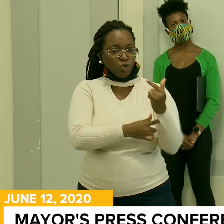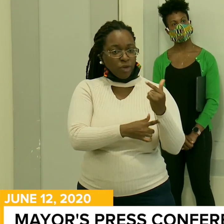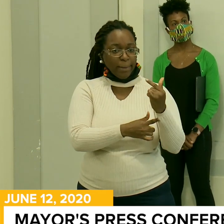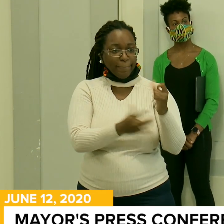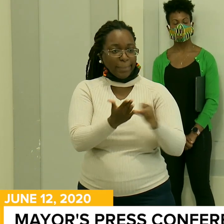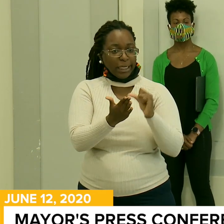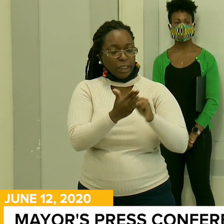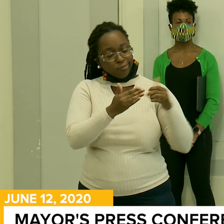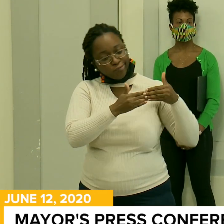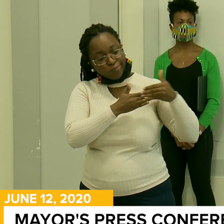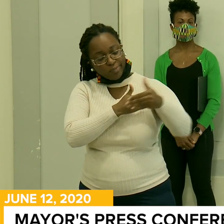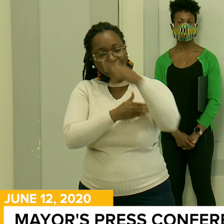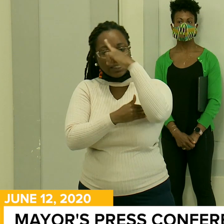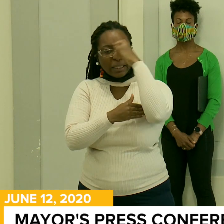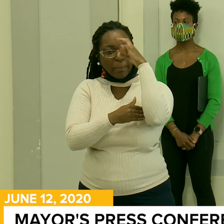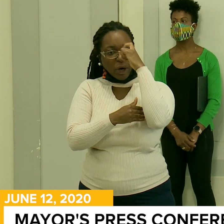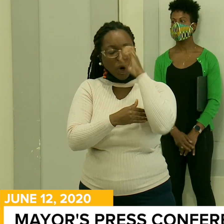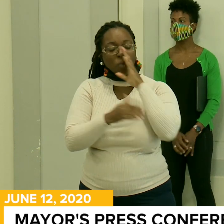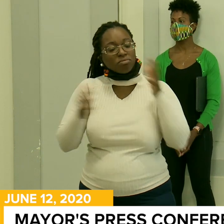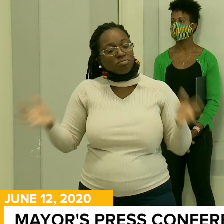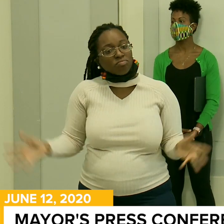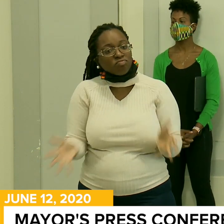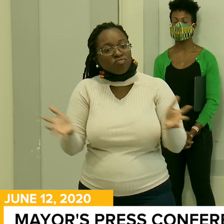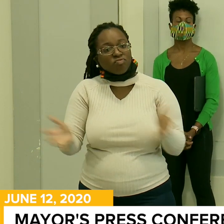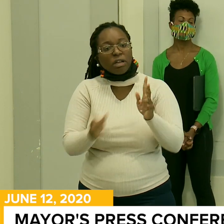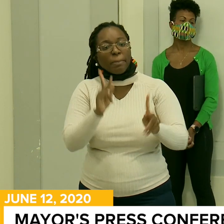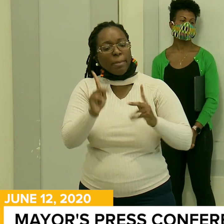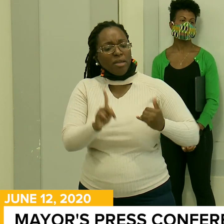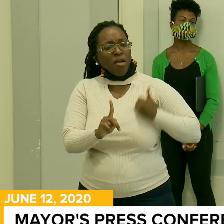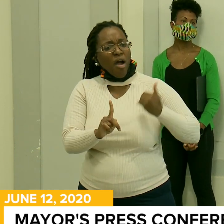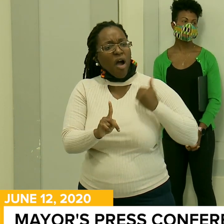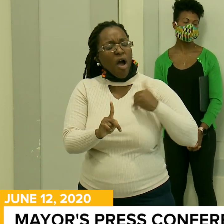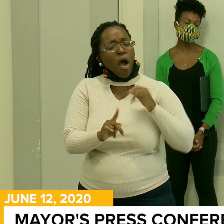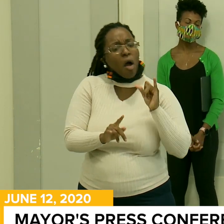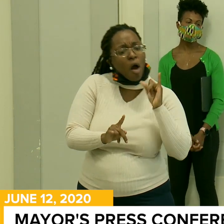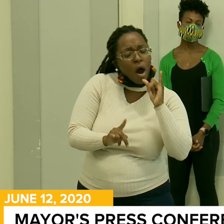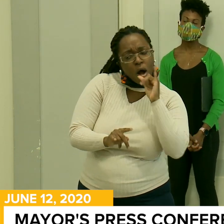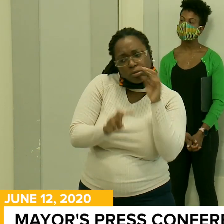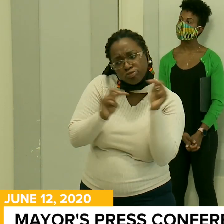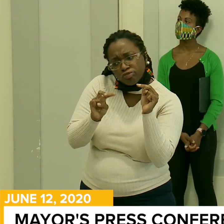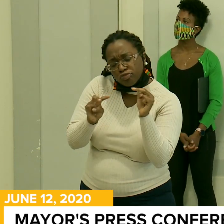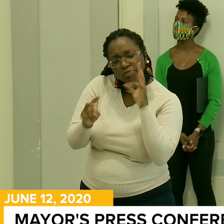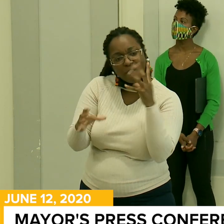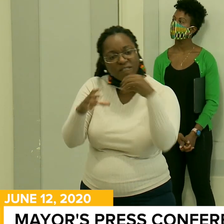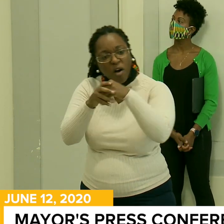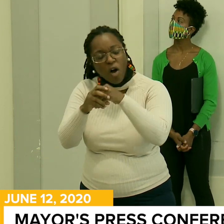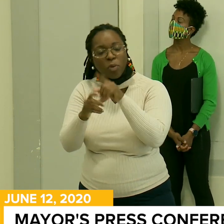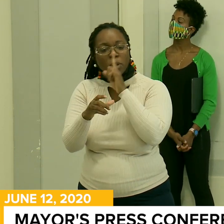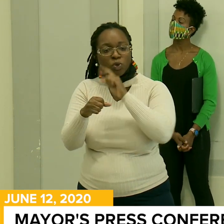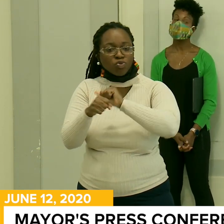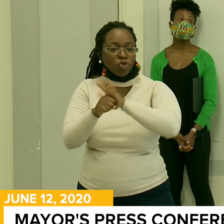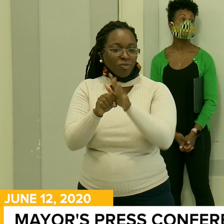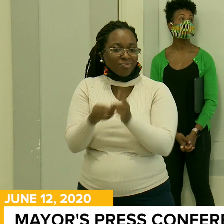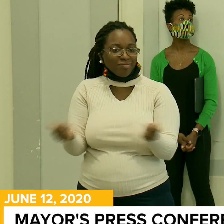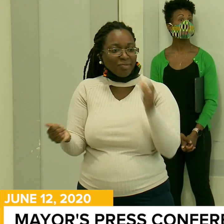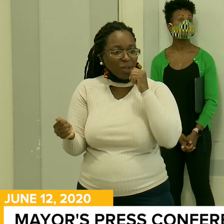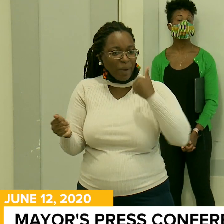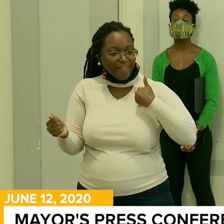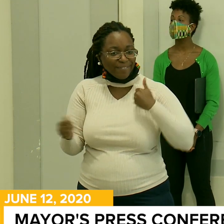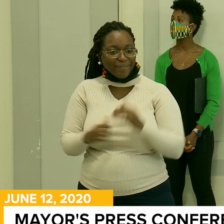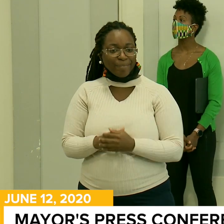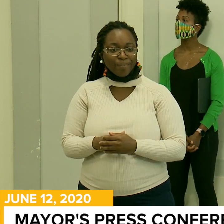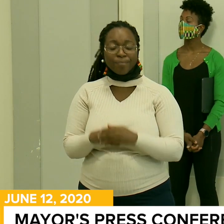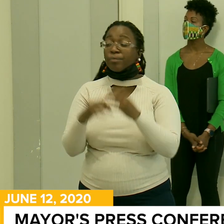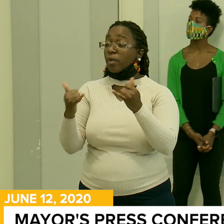the summer, encouraging young adults across the city to stay informed and stay COVID-free. And now we will take a few